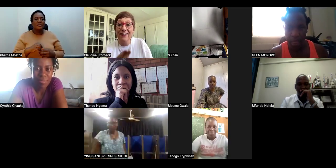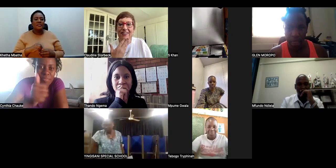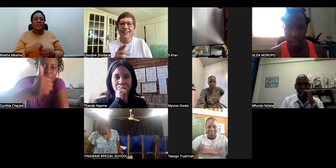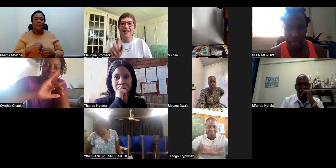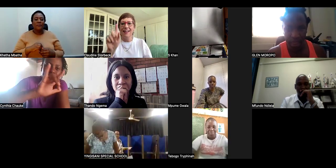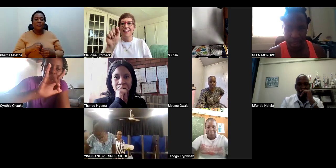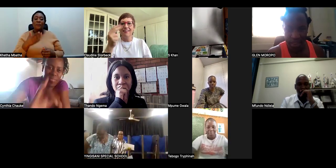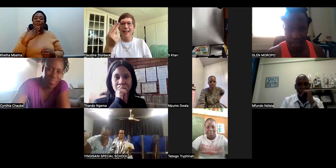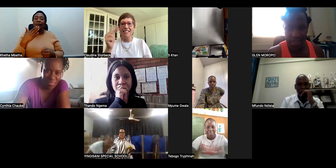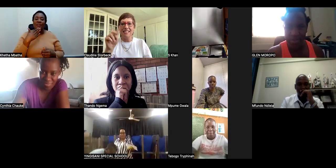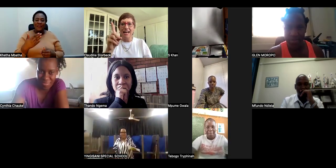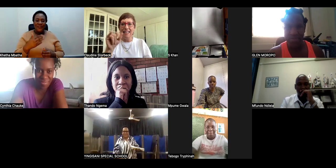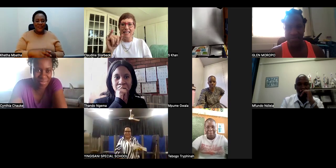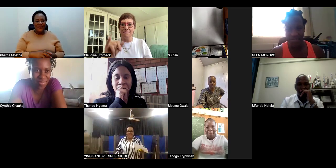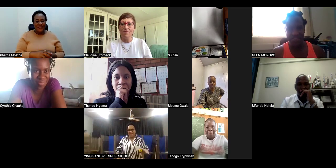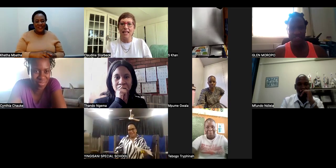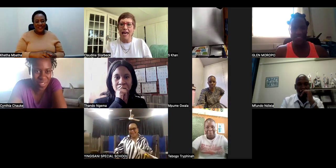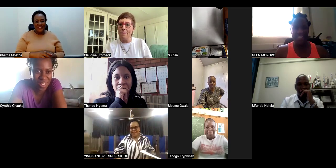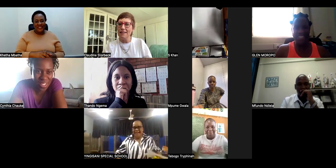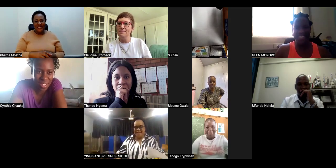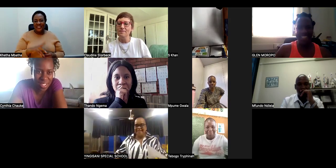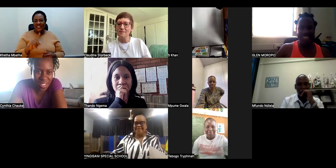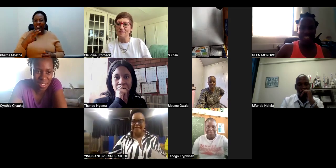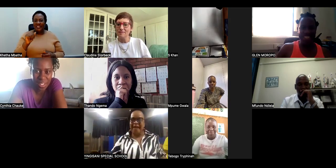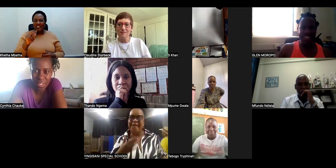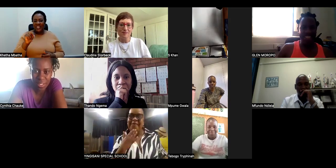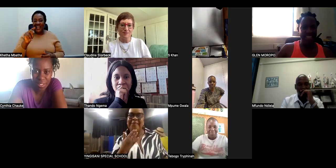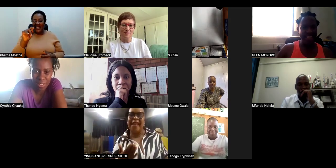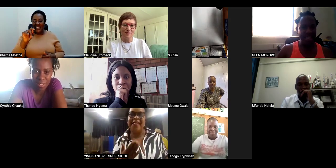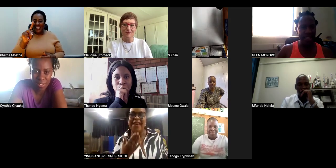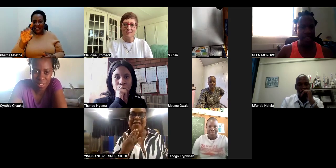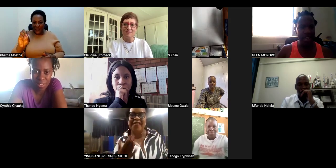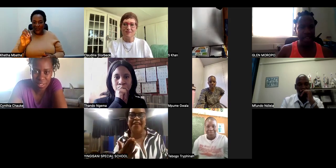Thank you. Thanks, Tandi Ngema.